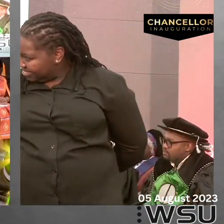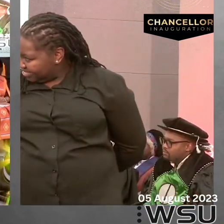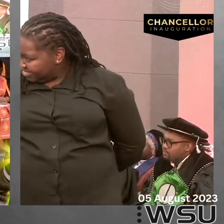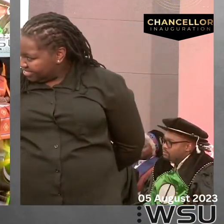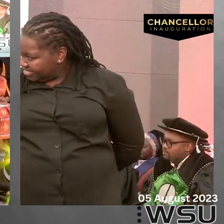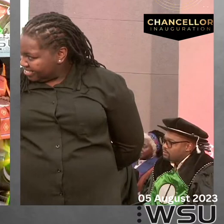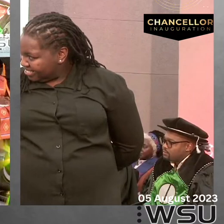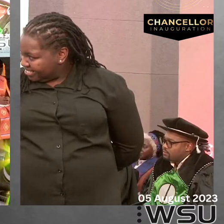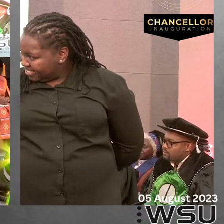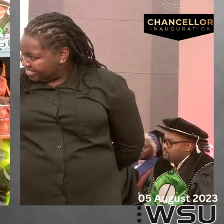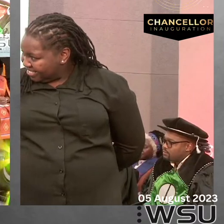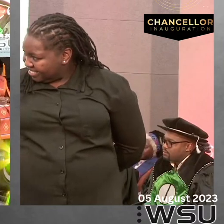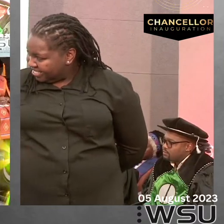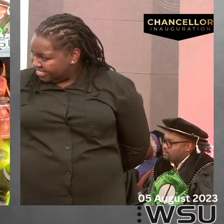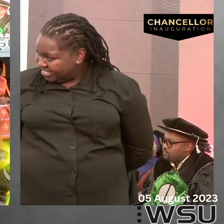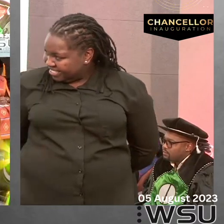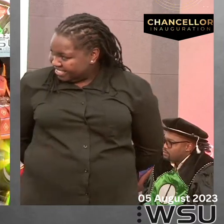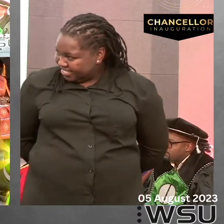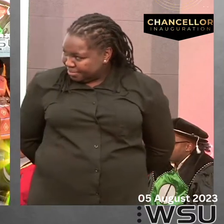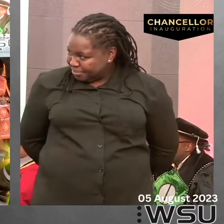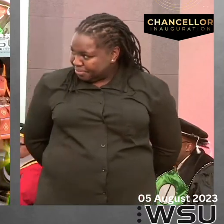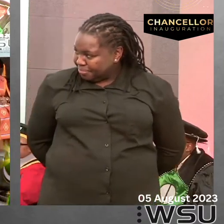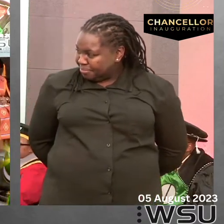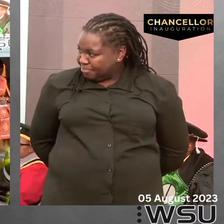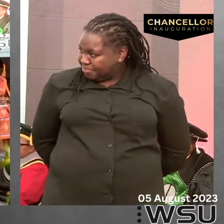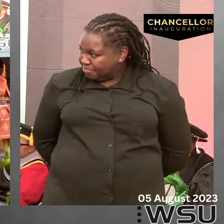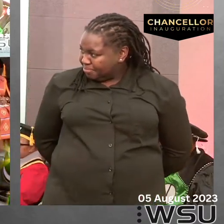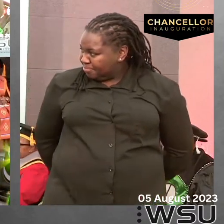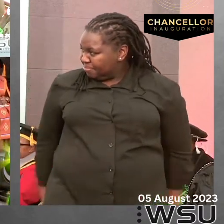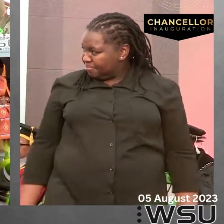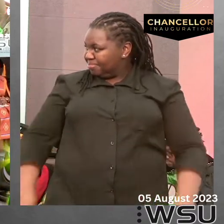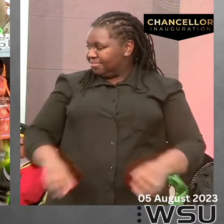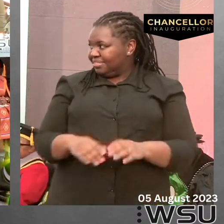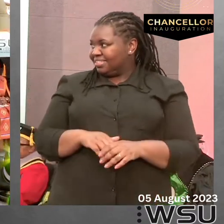Yeah, sorry, colleagues, ladies and gentlemen, possibly I know that